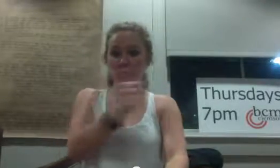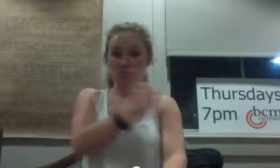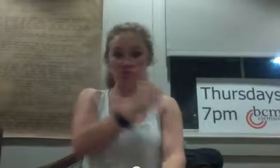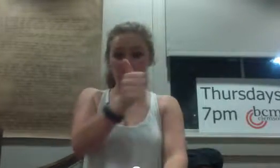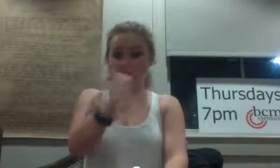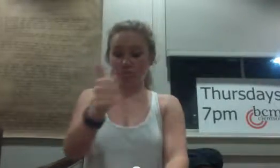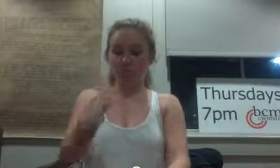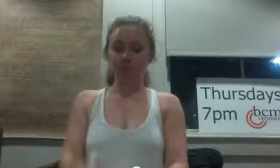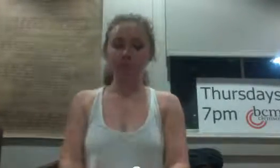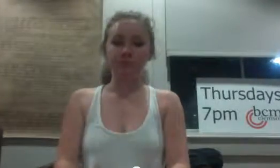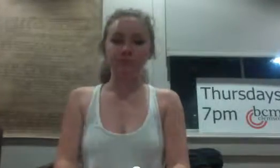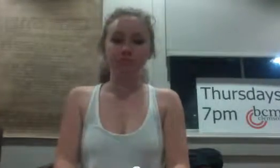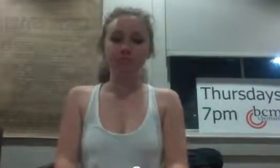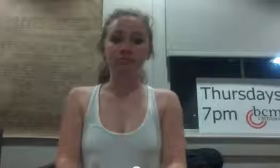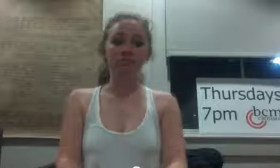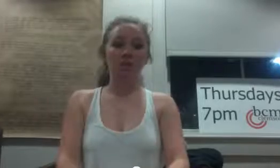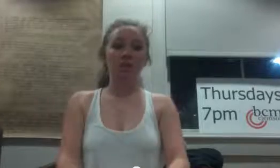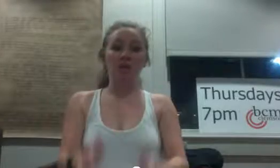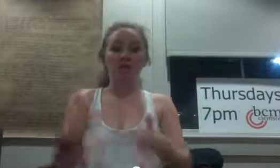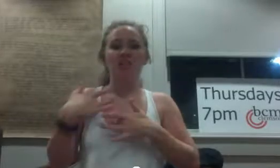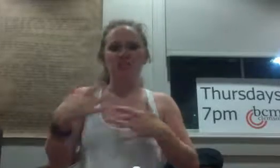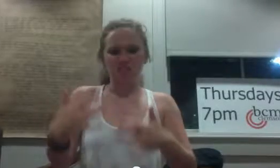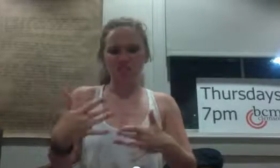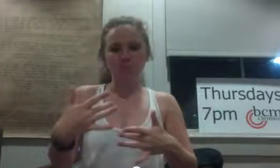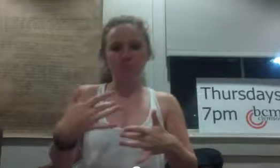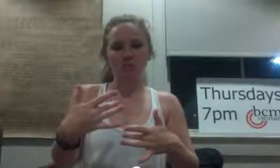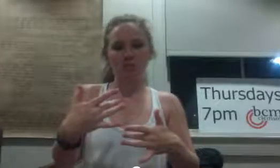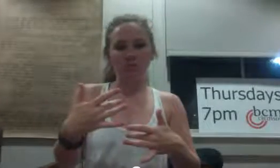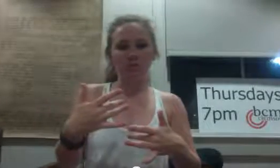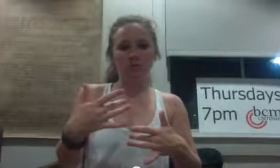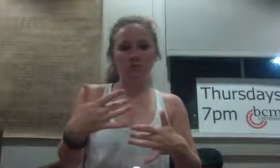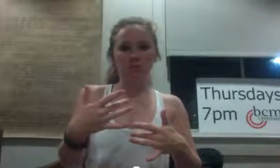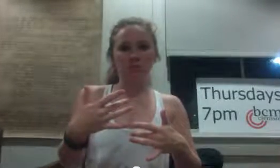Some of them can make energy for themselves.